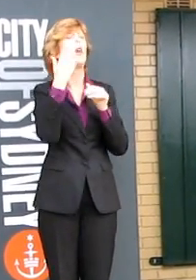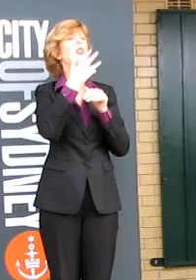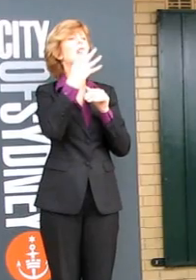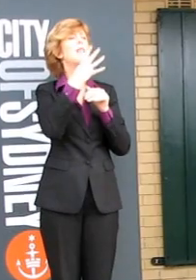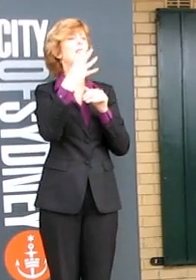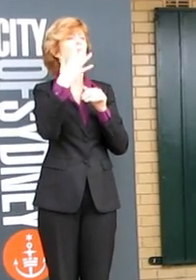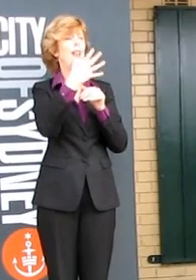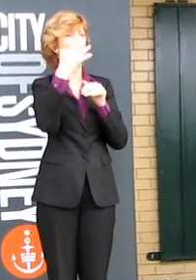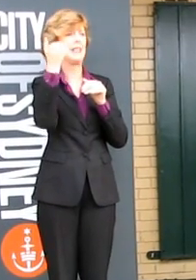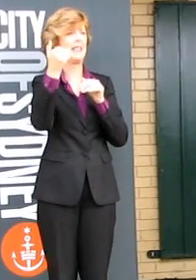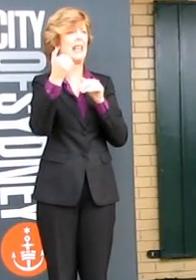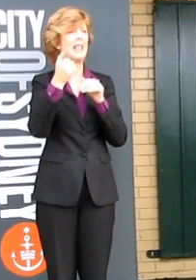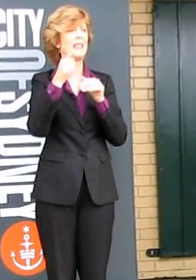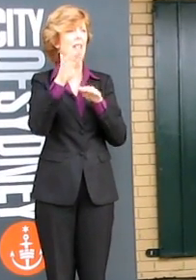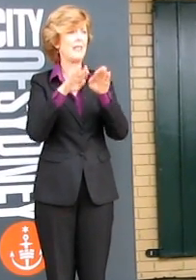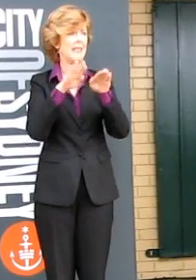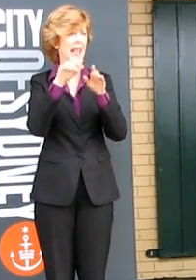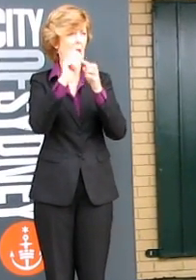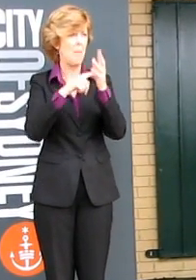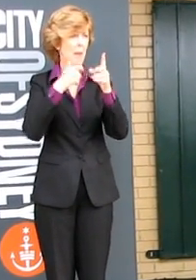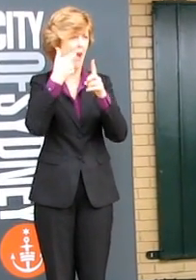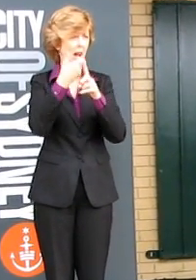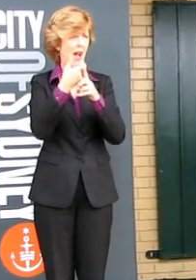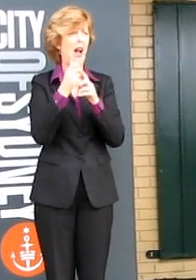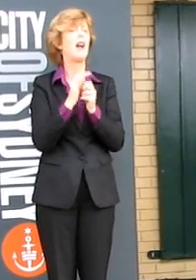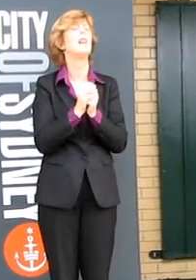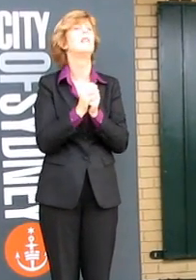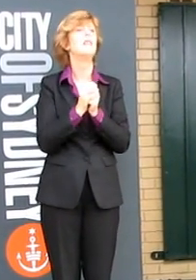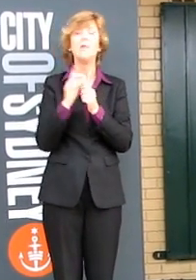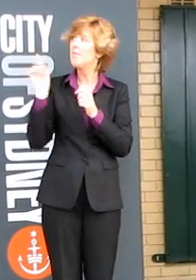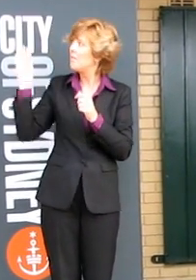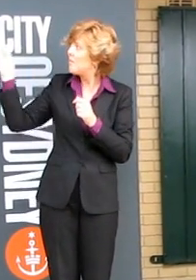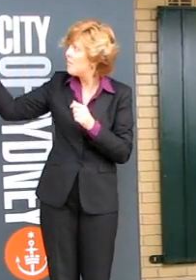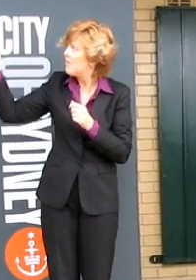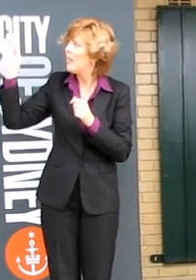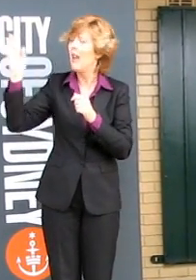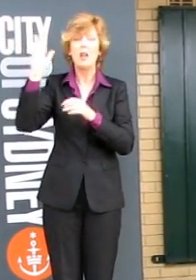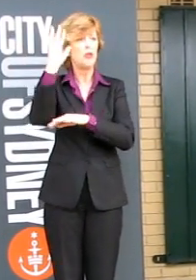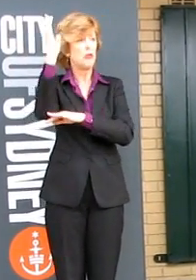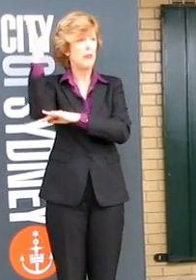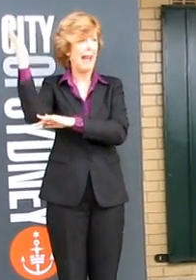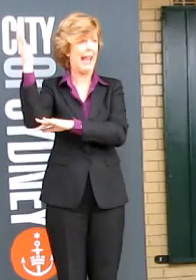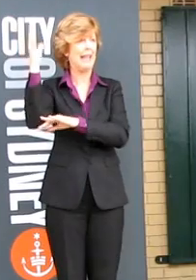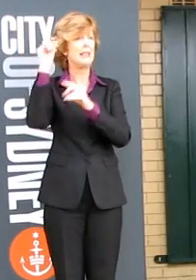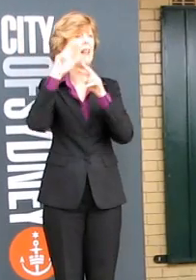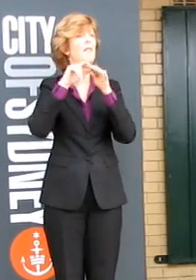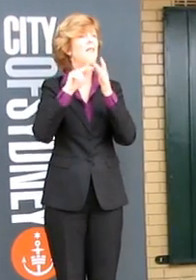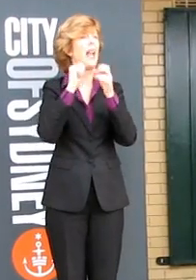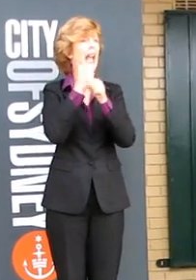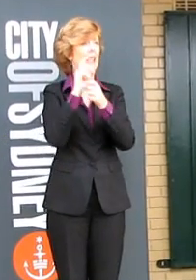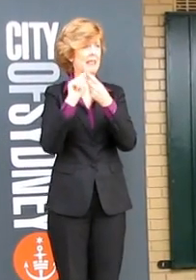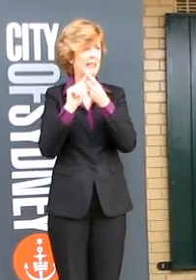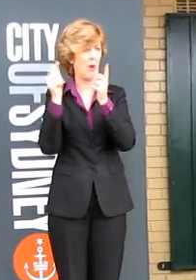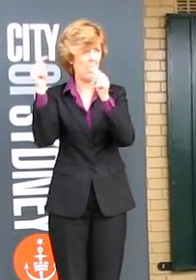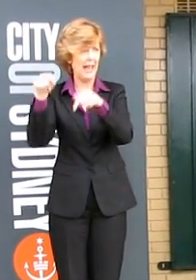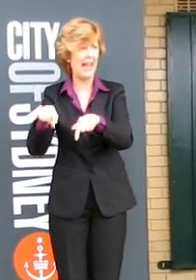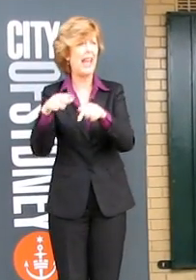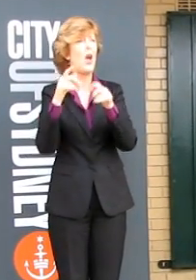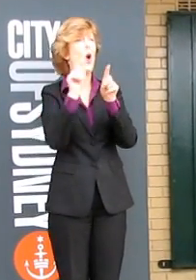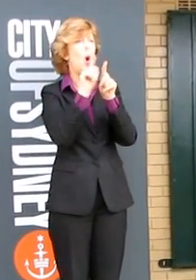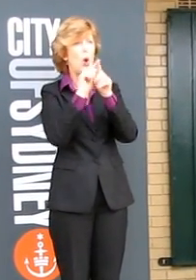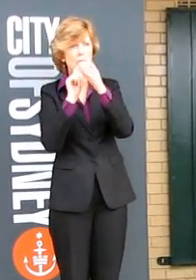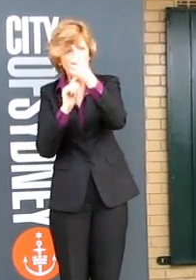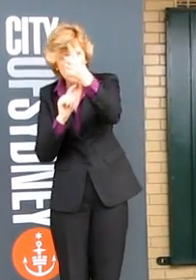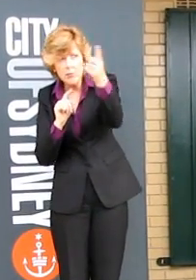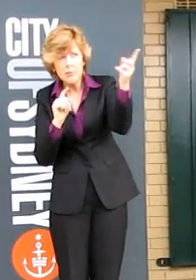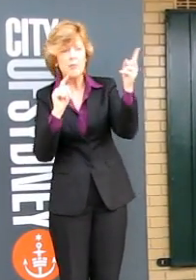decades. The Moreton Bay Figs from the 1870s park have remained, as did the Central Avenue of Plains